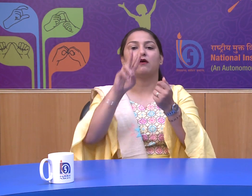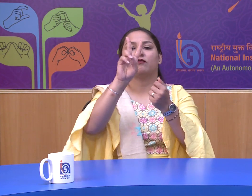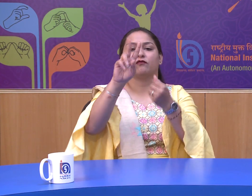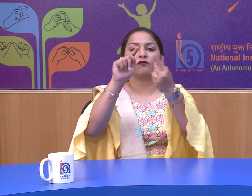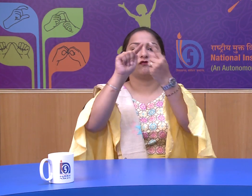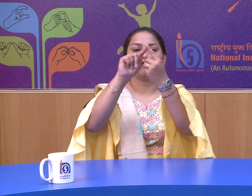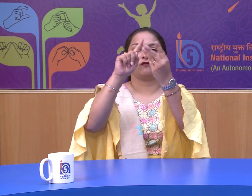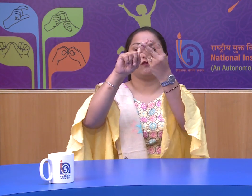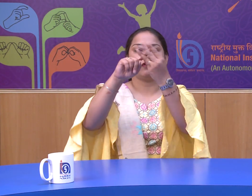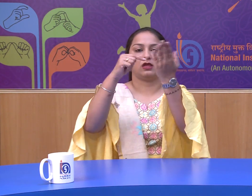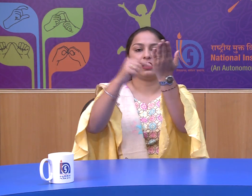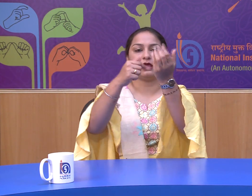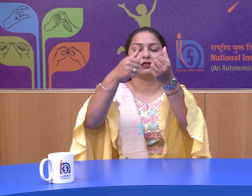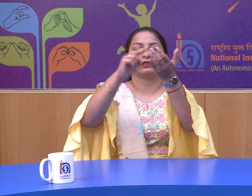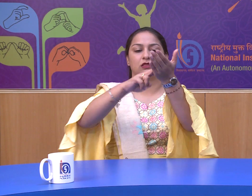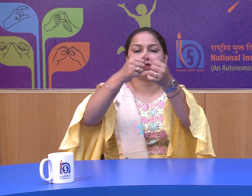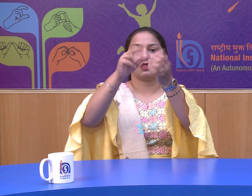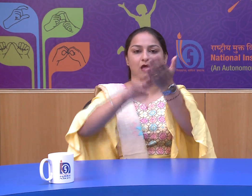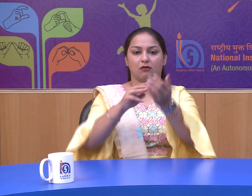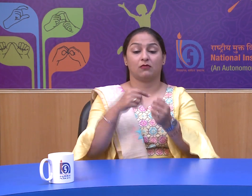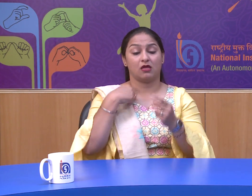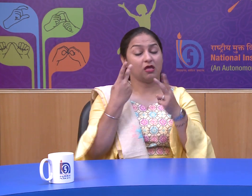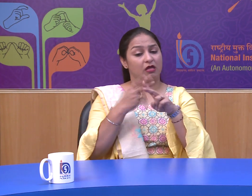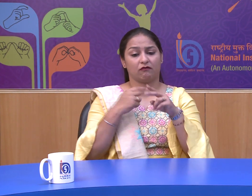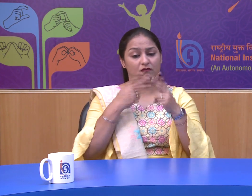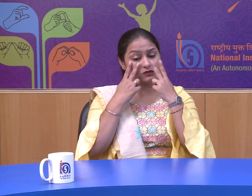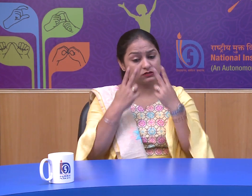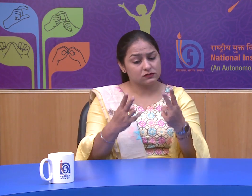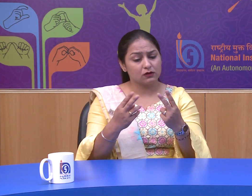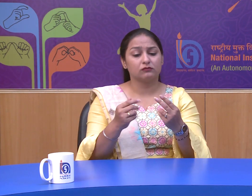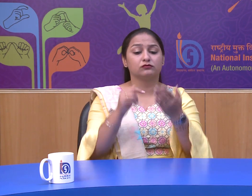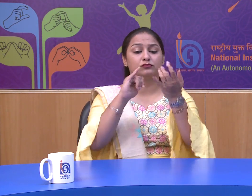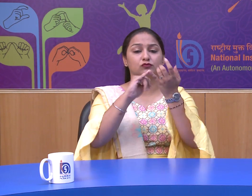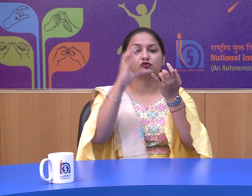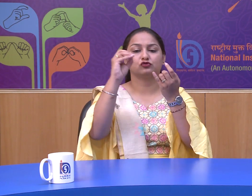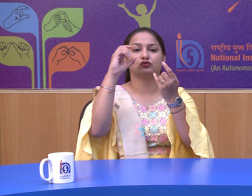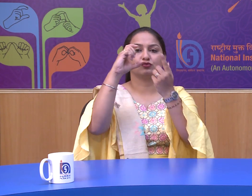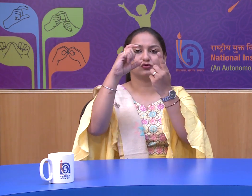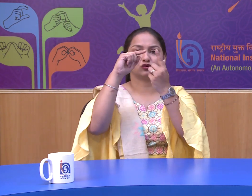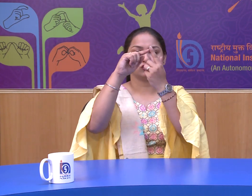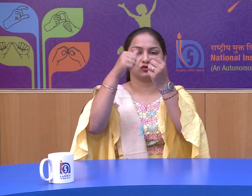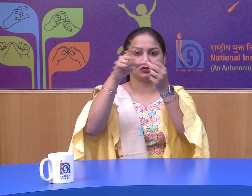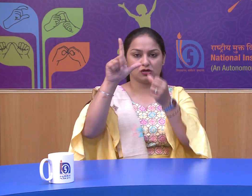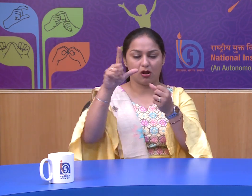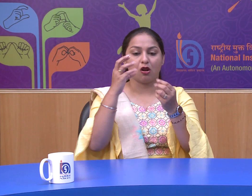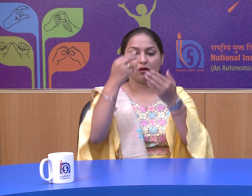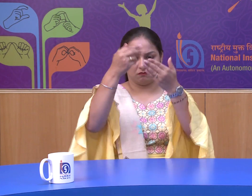If we see the social order of Ashokan age, we